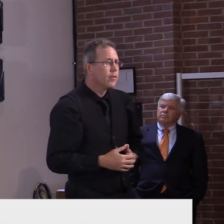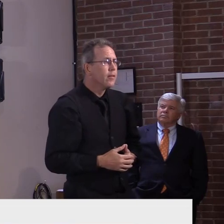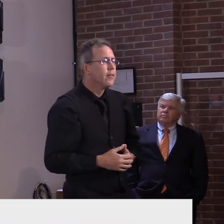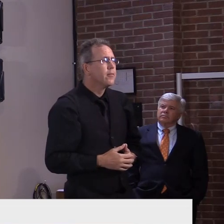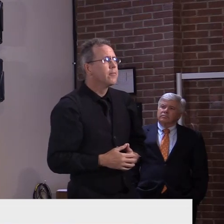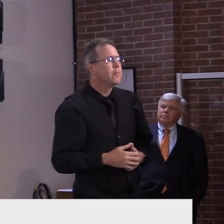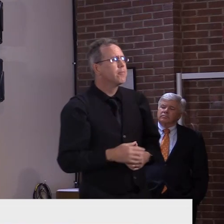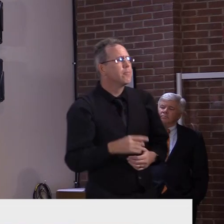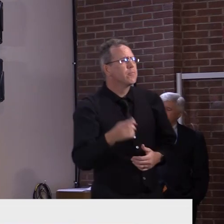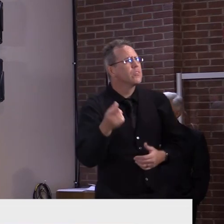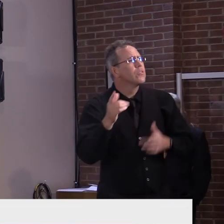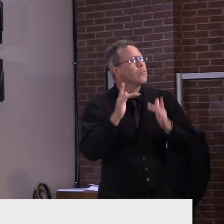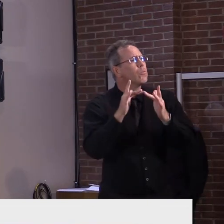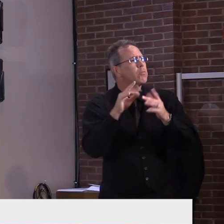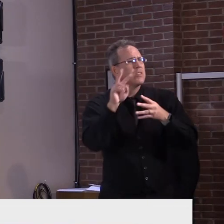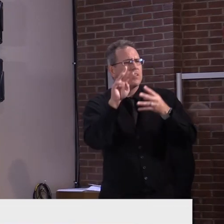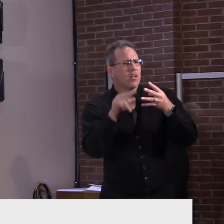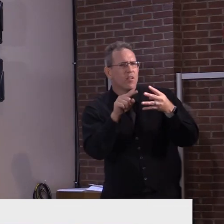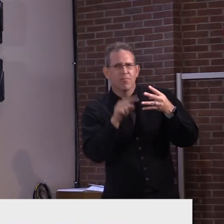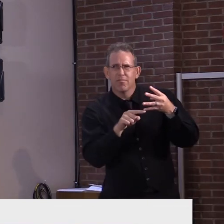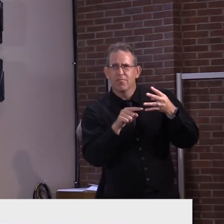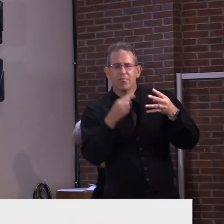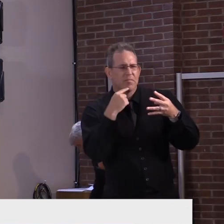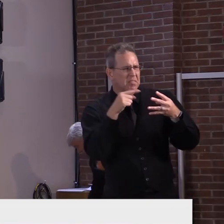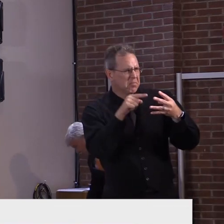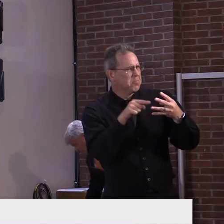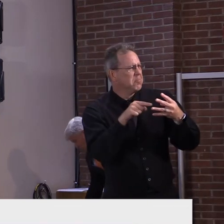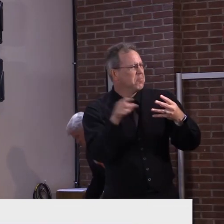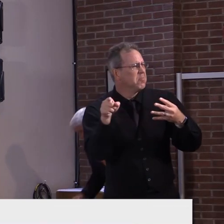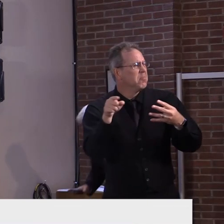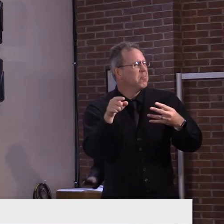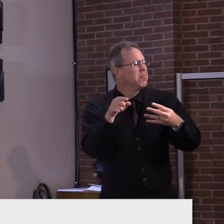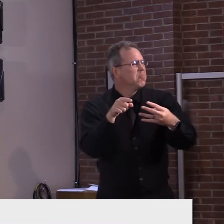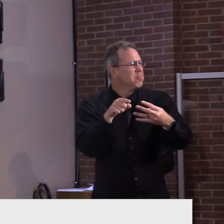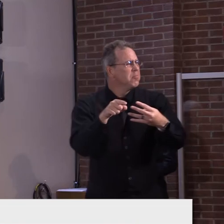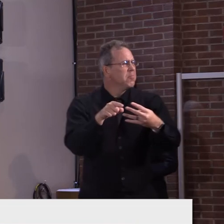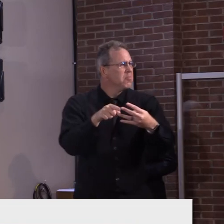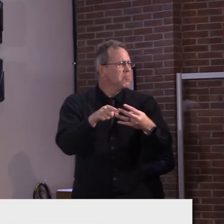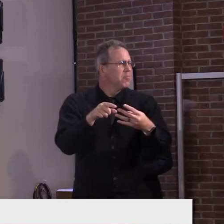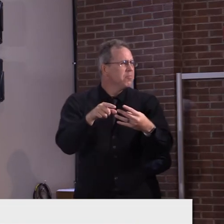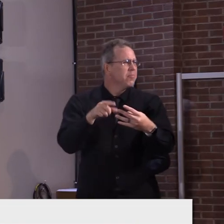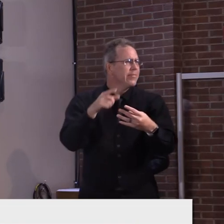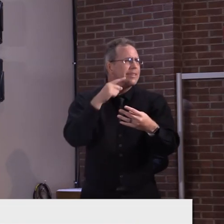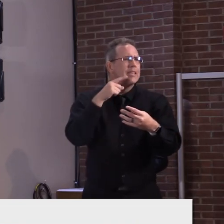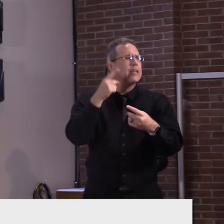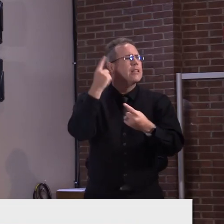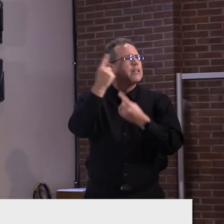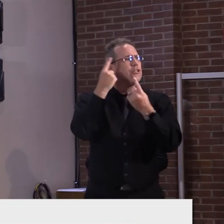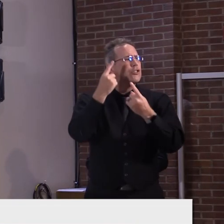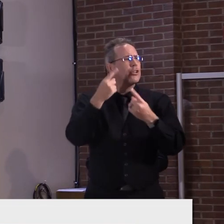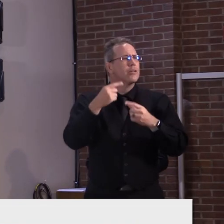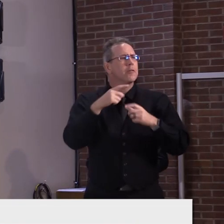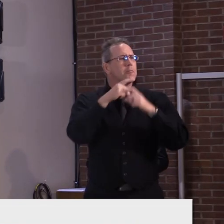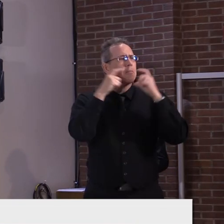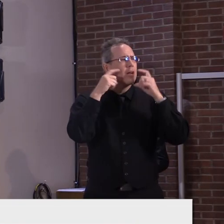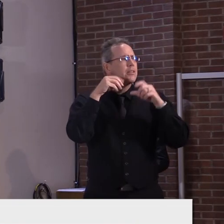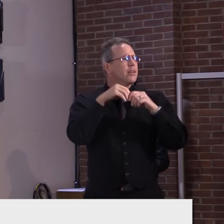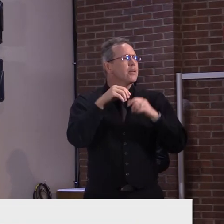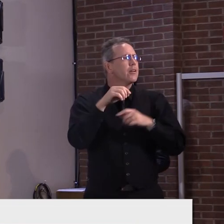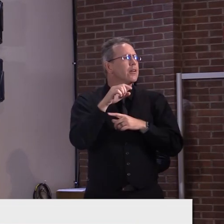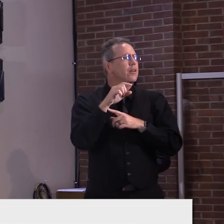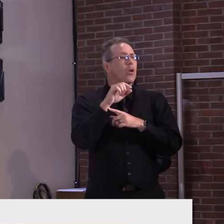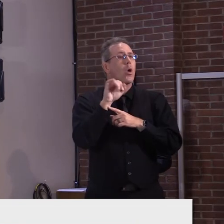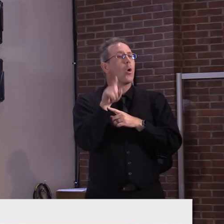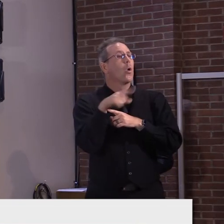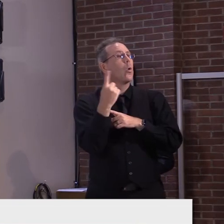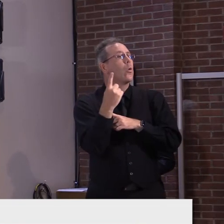the Vermont Department of Health really specifically say to consider wearing a mask indoors only if you've been into certain categories.